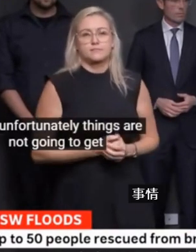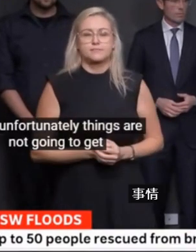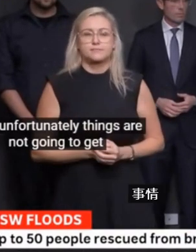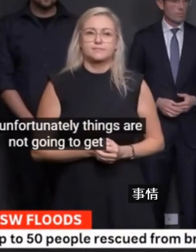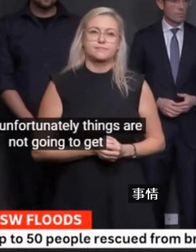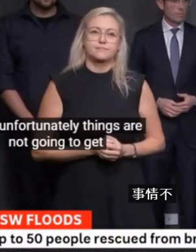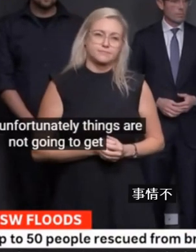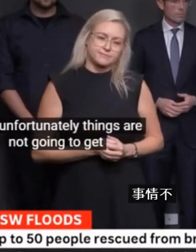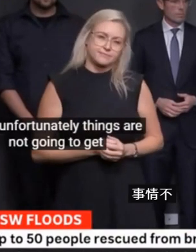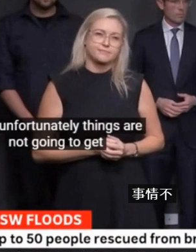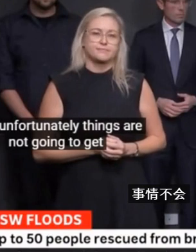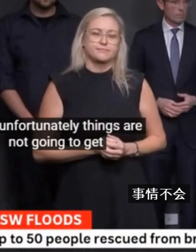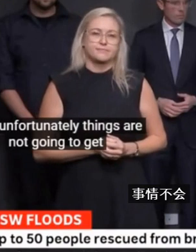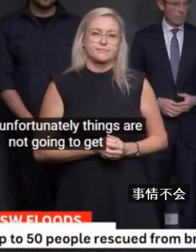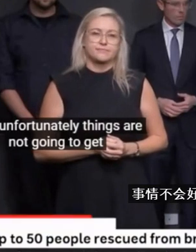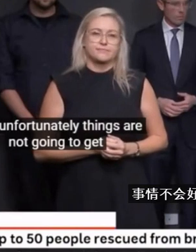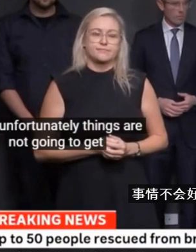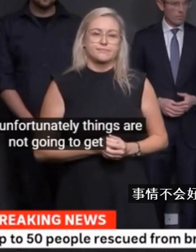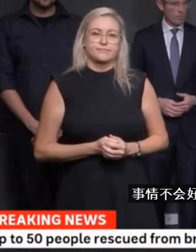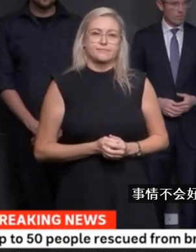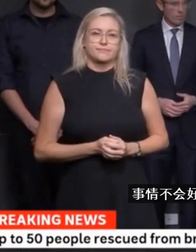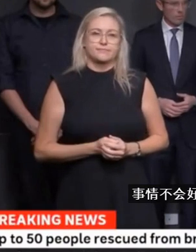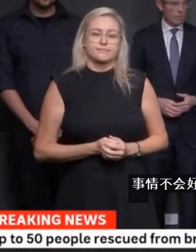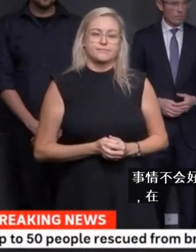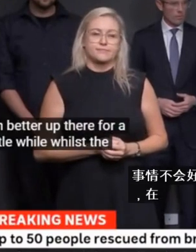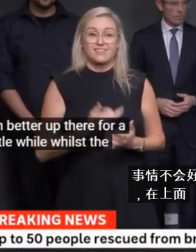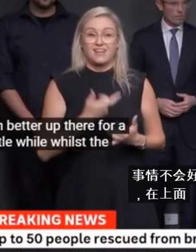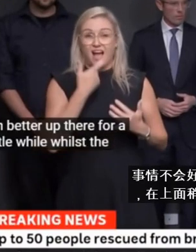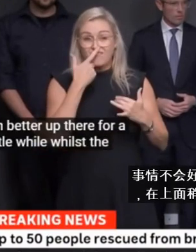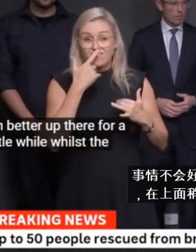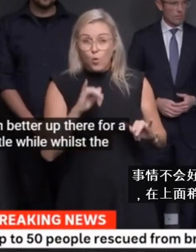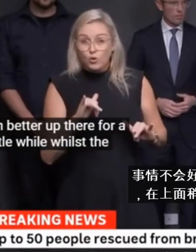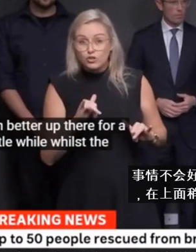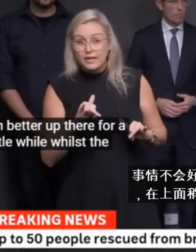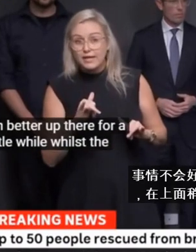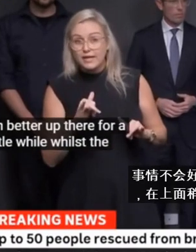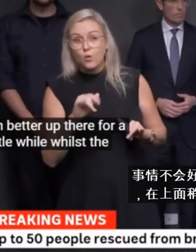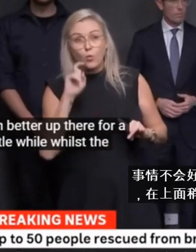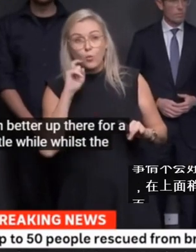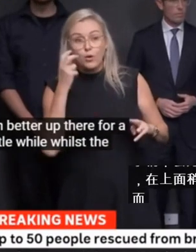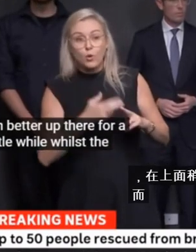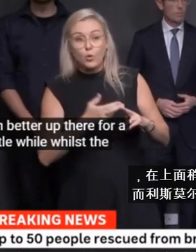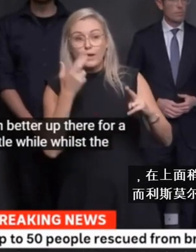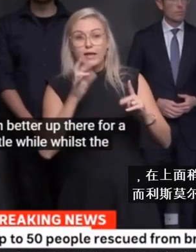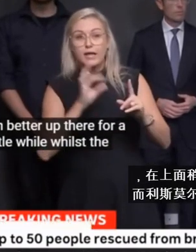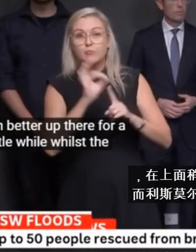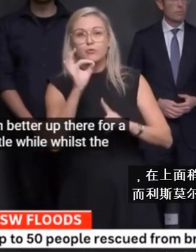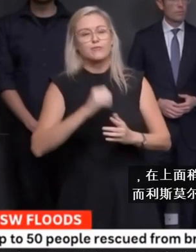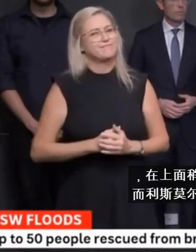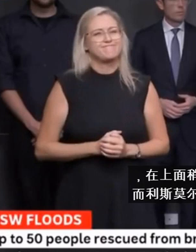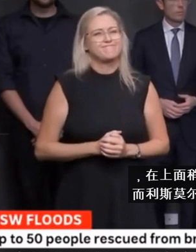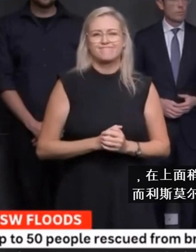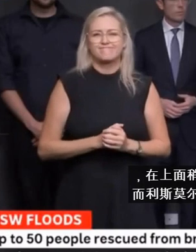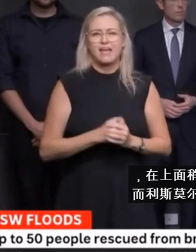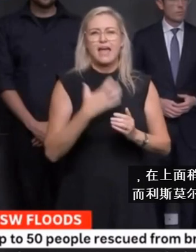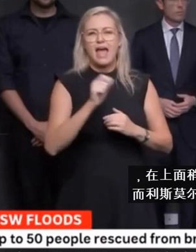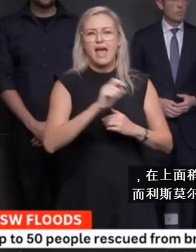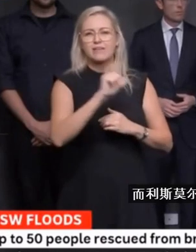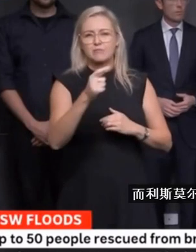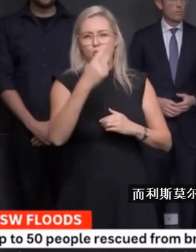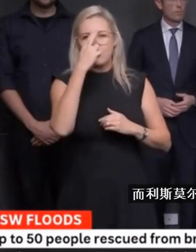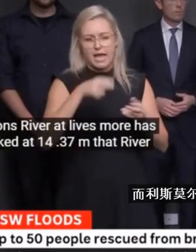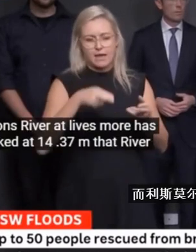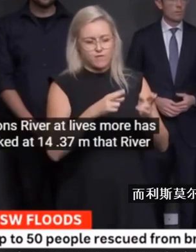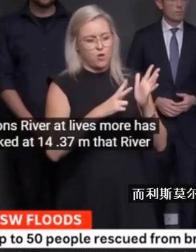Unfortunately, things are not going to get much better up there for a little while. Whilst the Wilsons River at Lismore